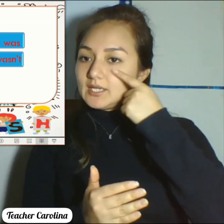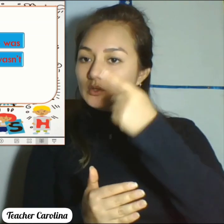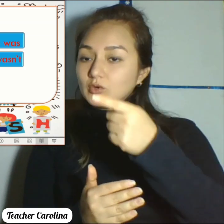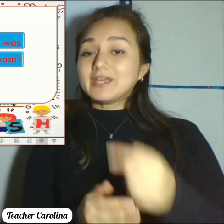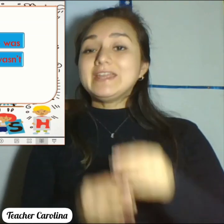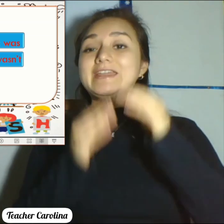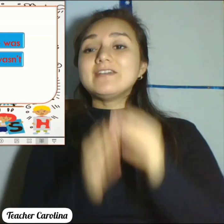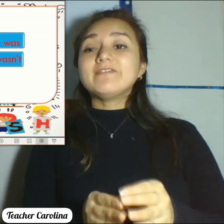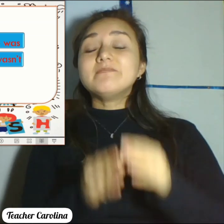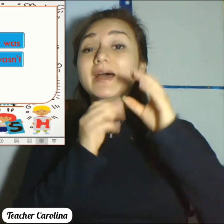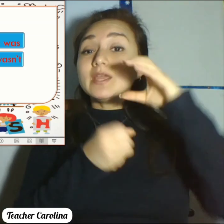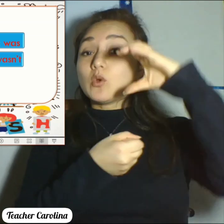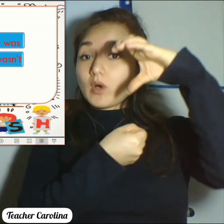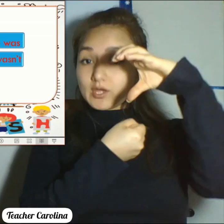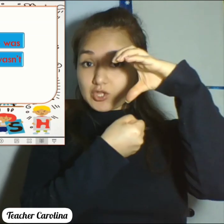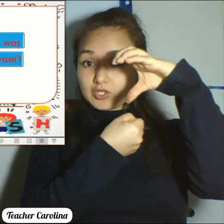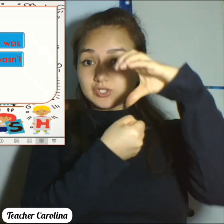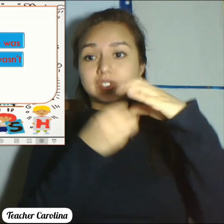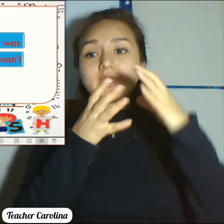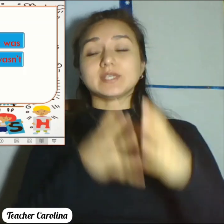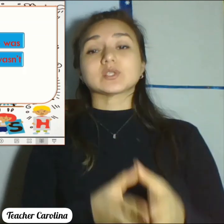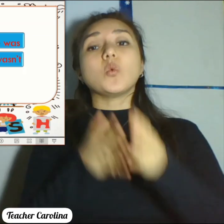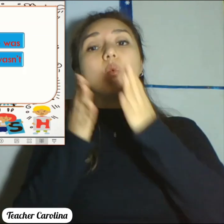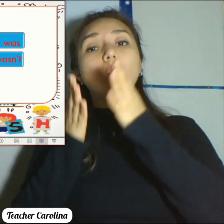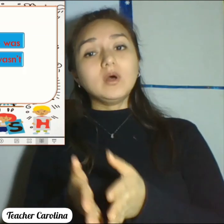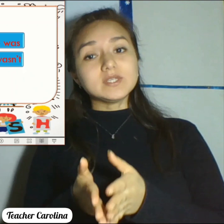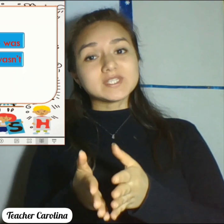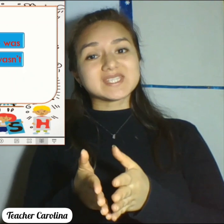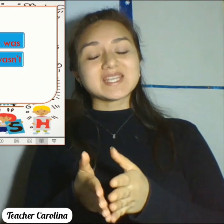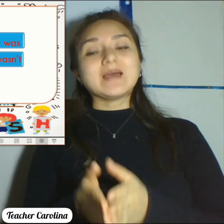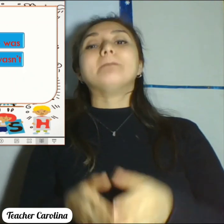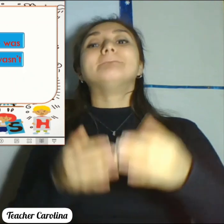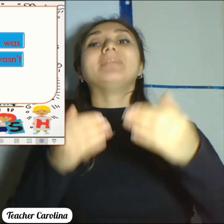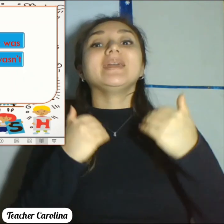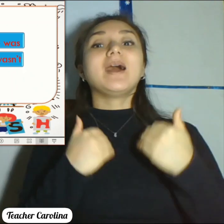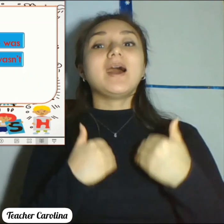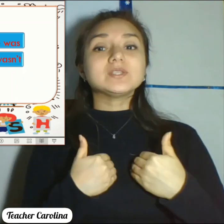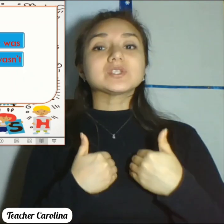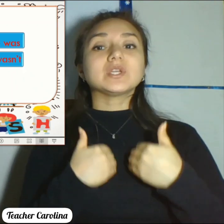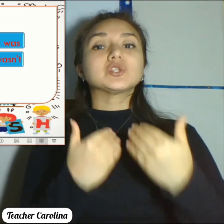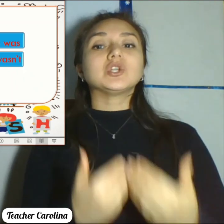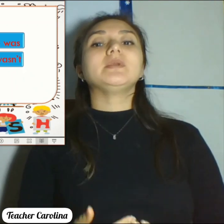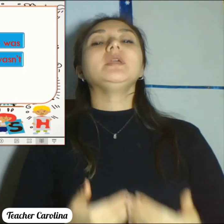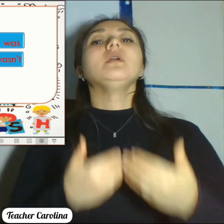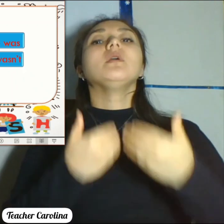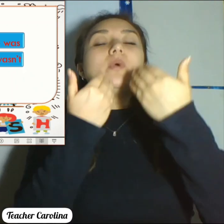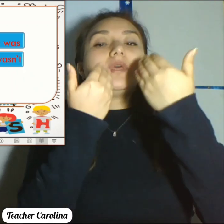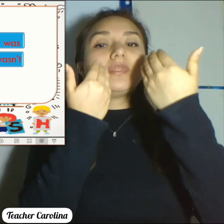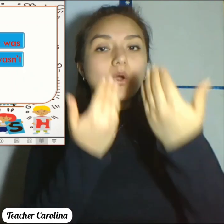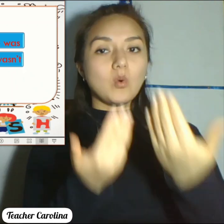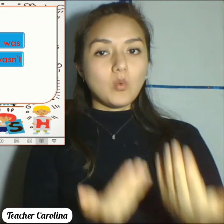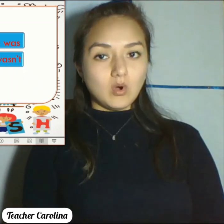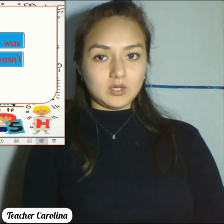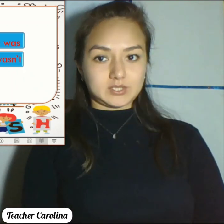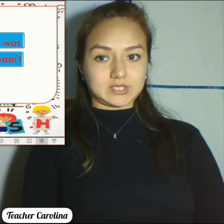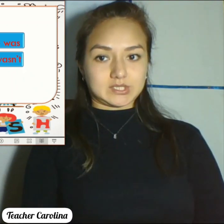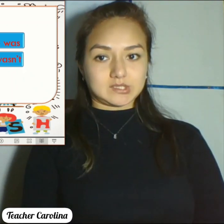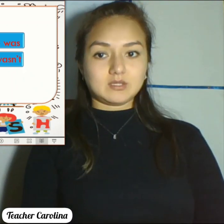look. If my question says was, my answer is going to be with was.